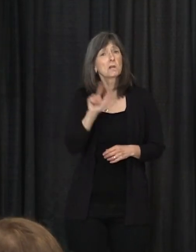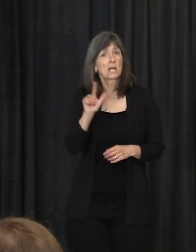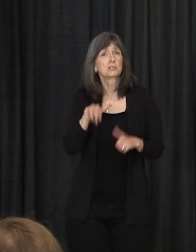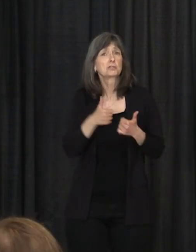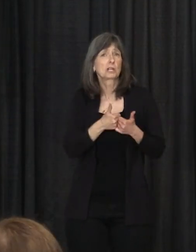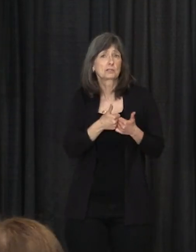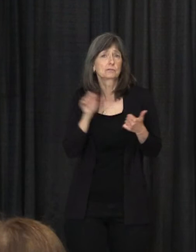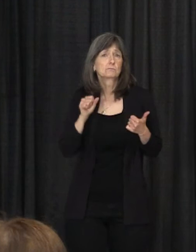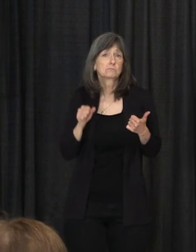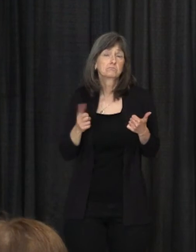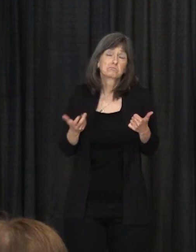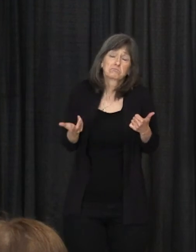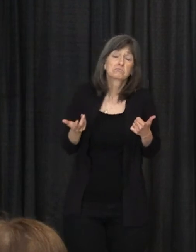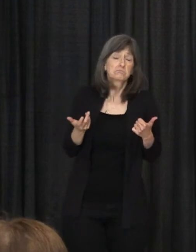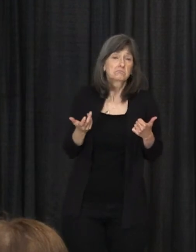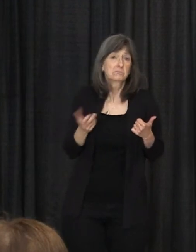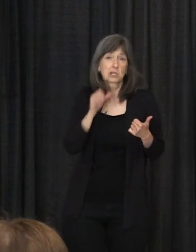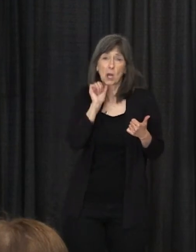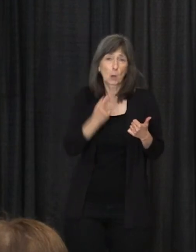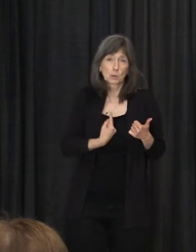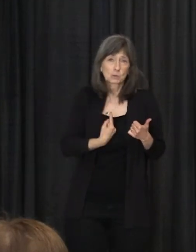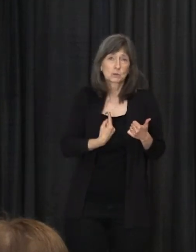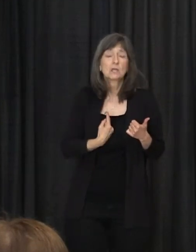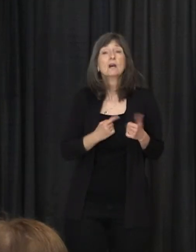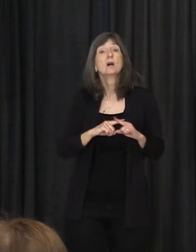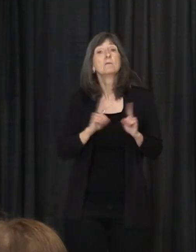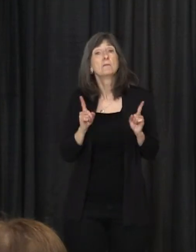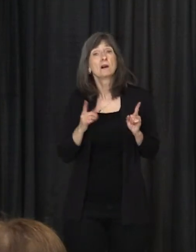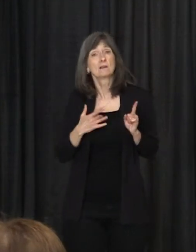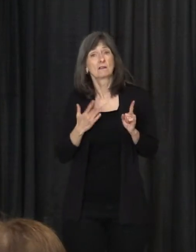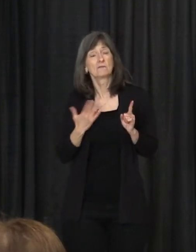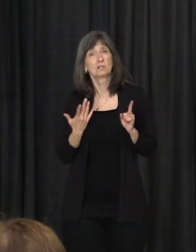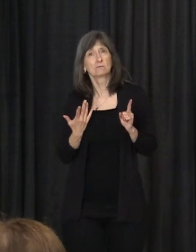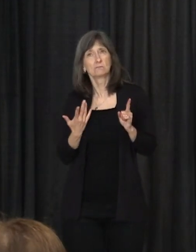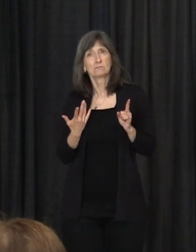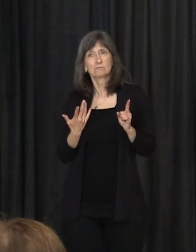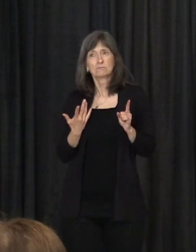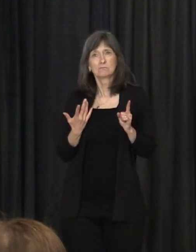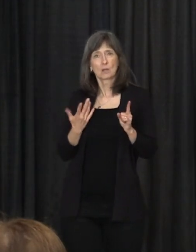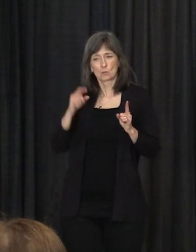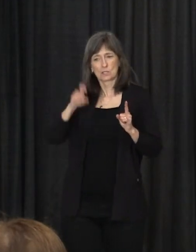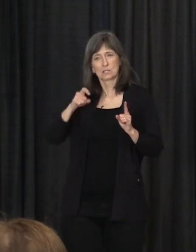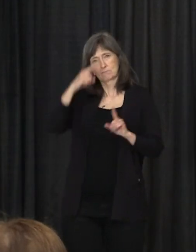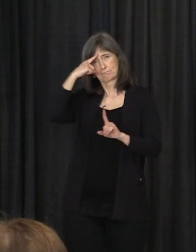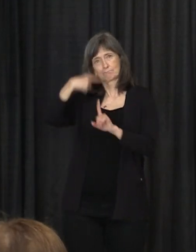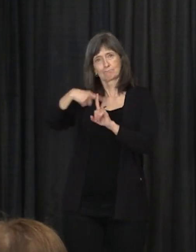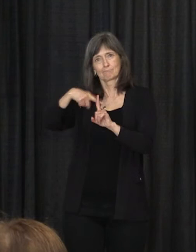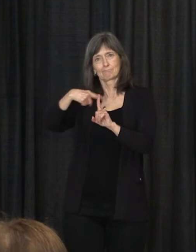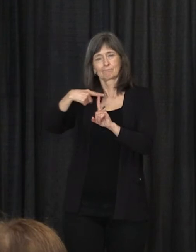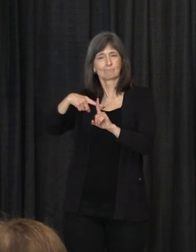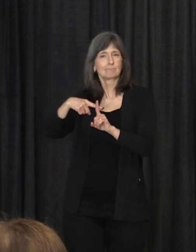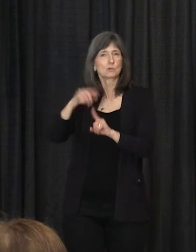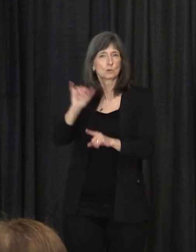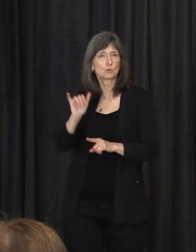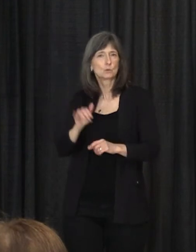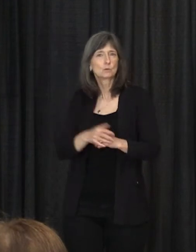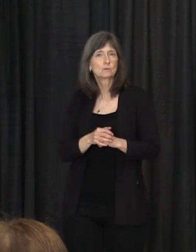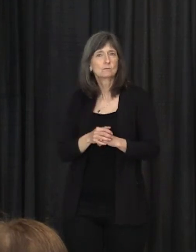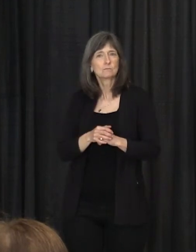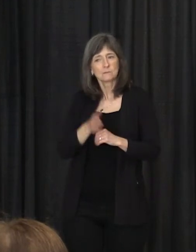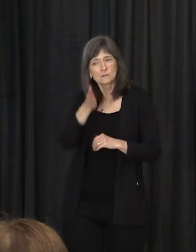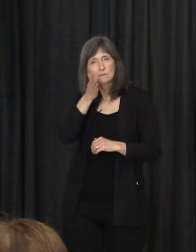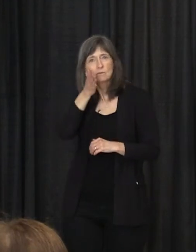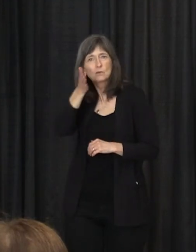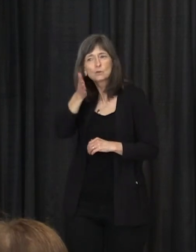doesn't? But I believe strongly there is a great reason for optimism in this province. Moving ahead and having